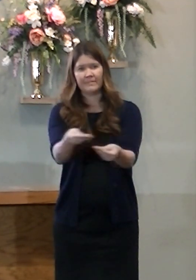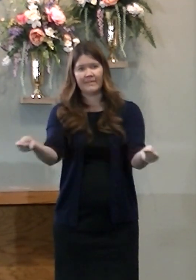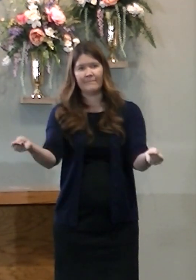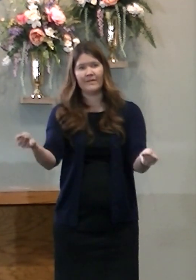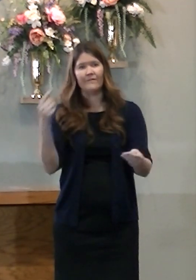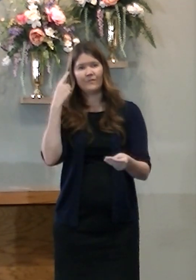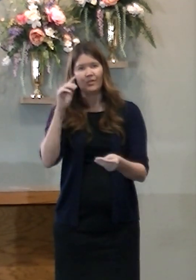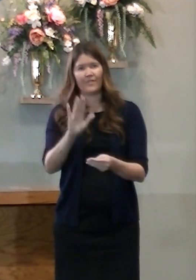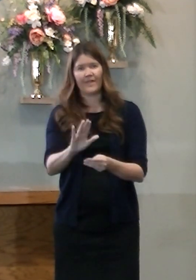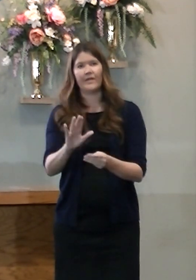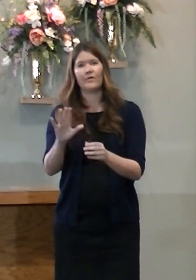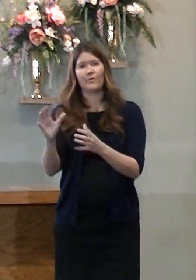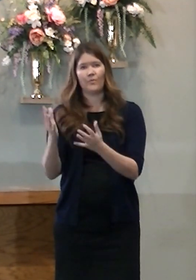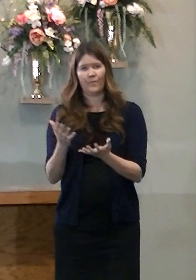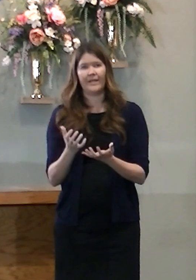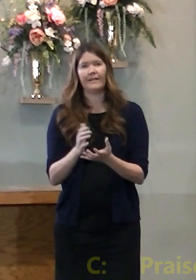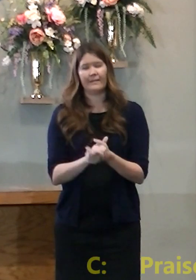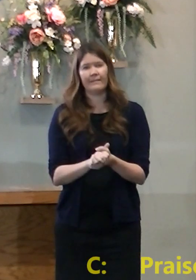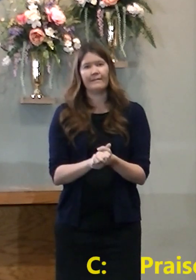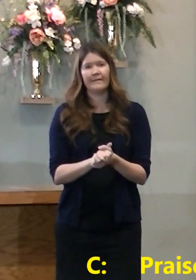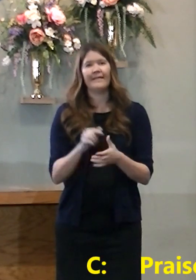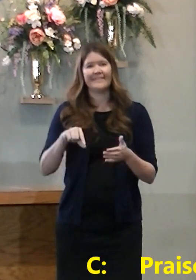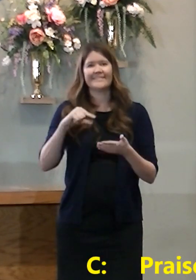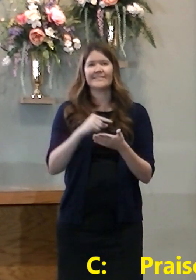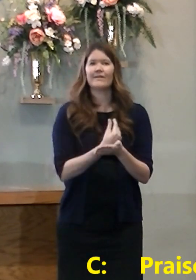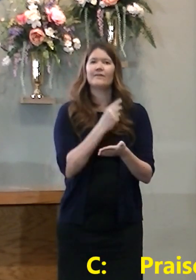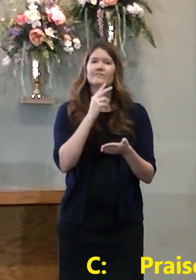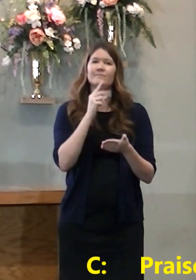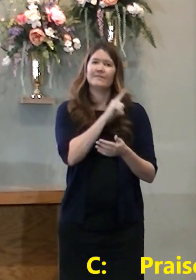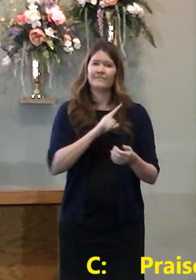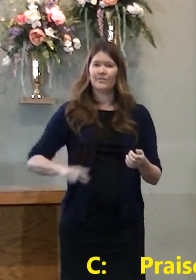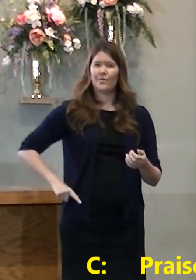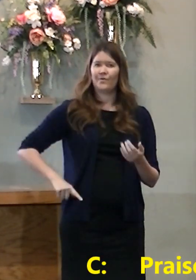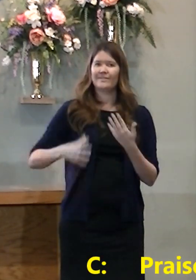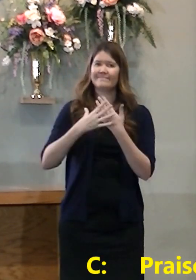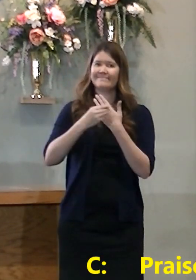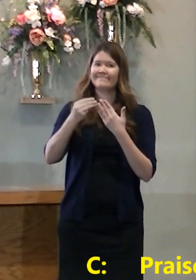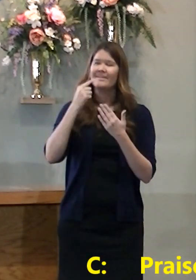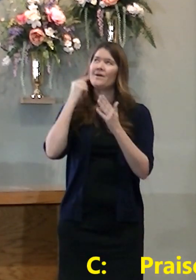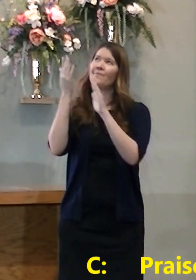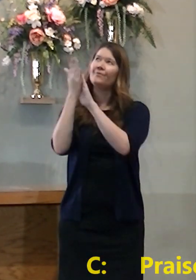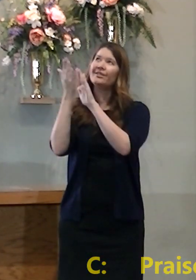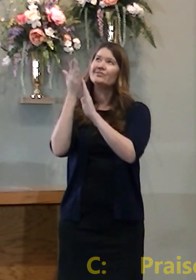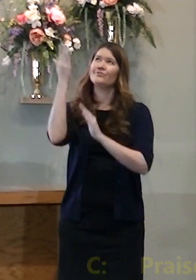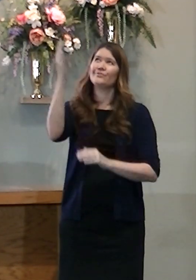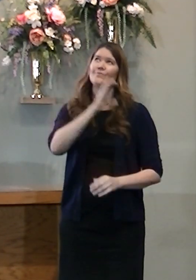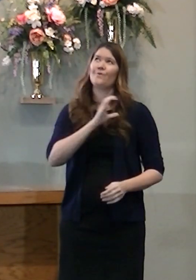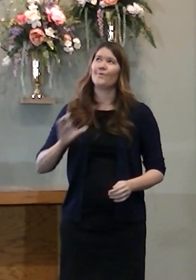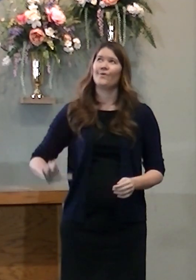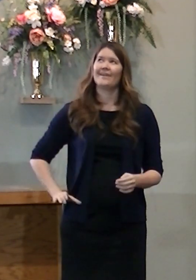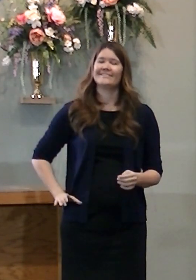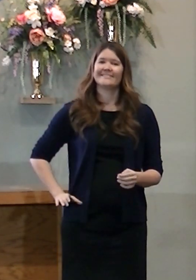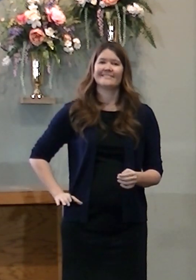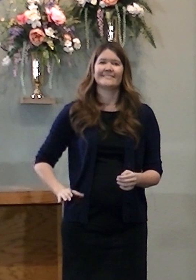will. This is the gospel of the Lord. Praise to you, O Christ.